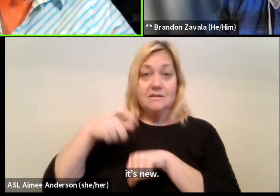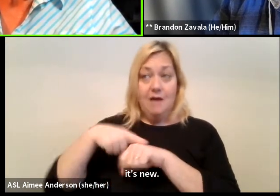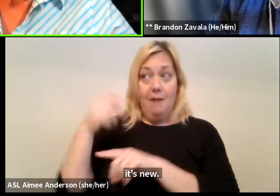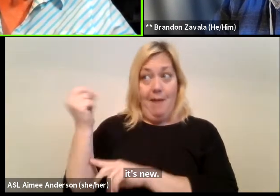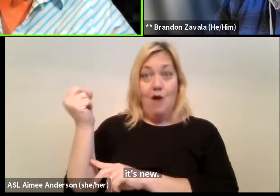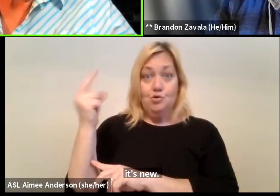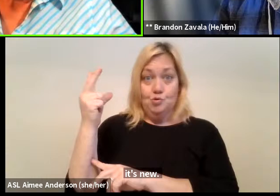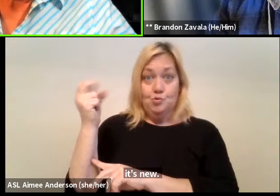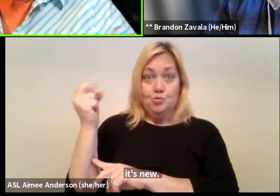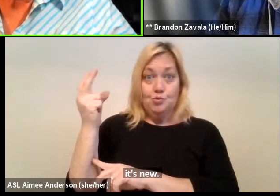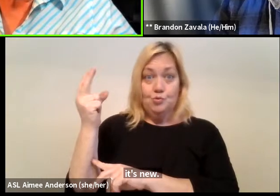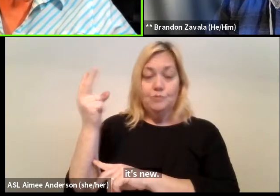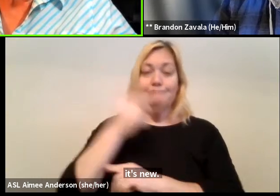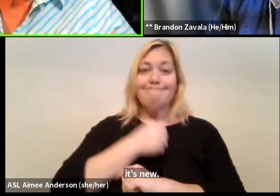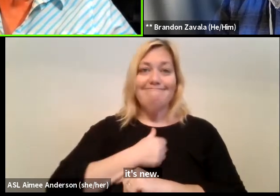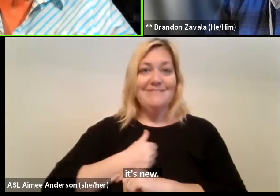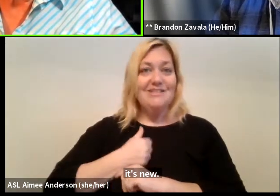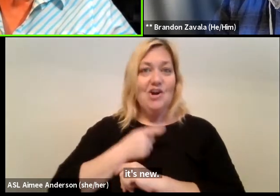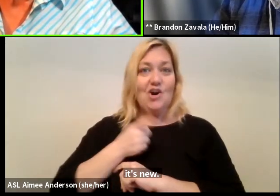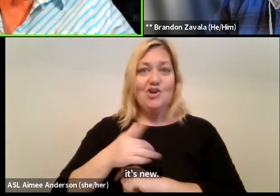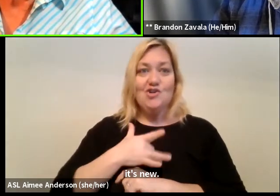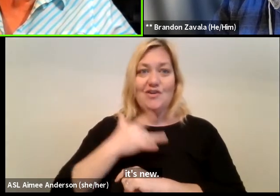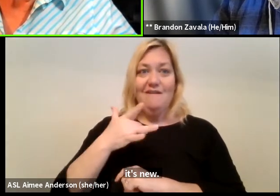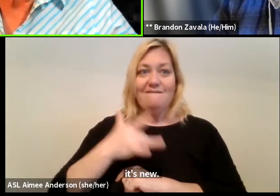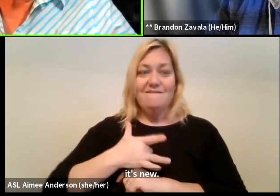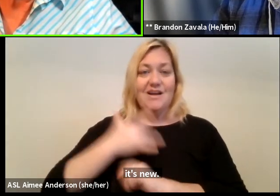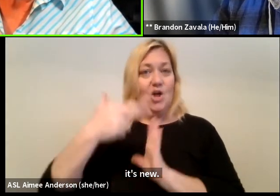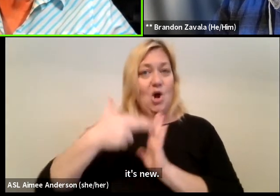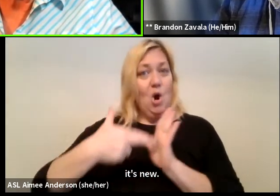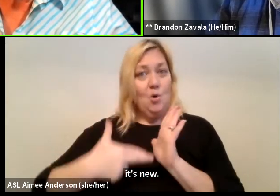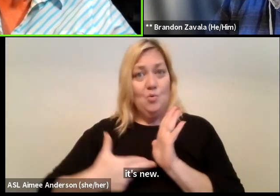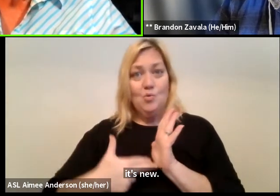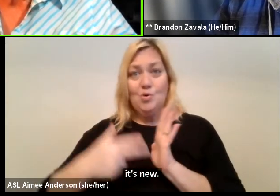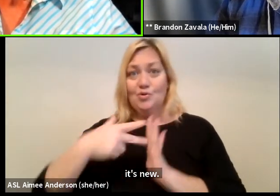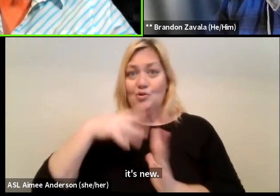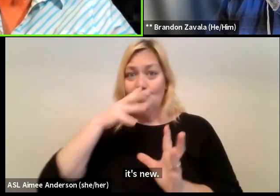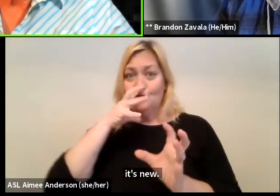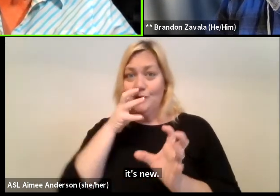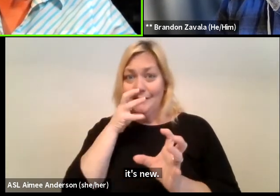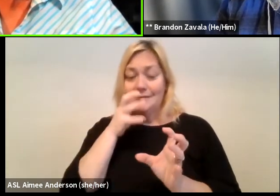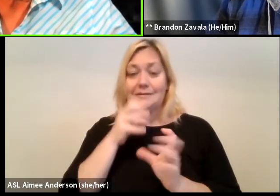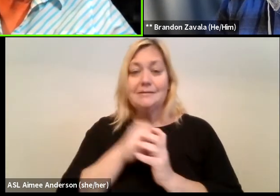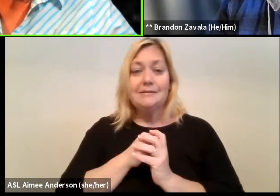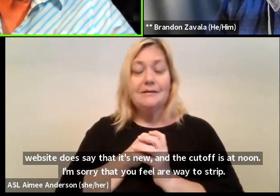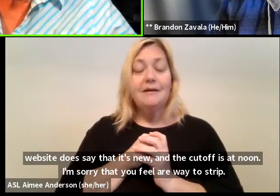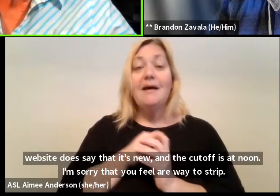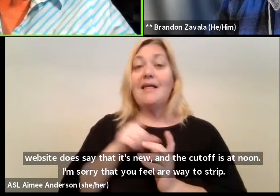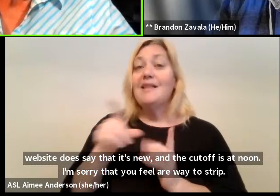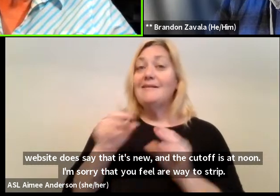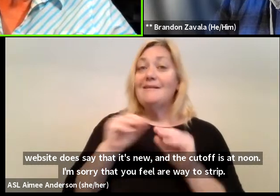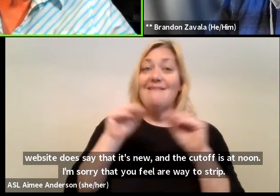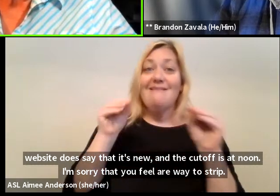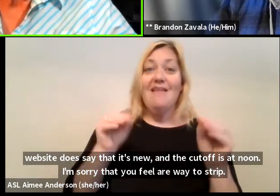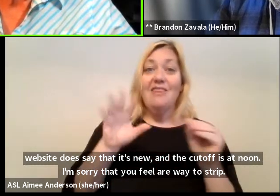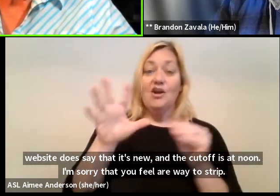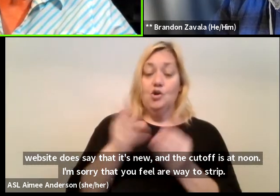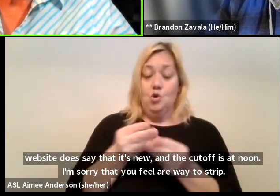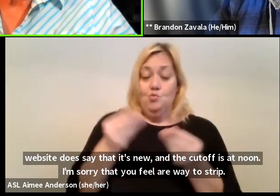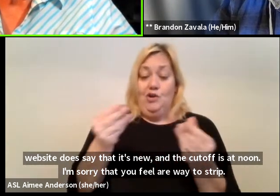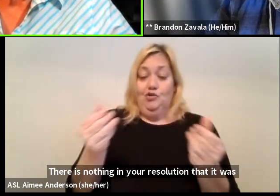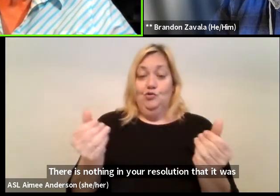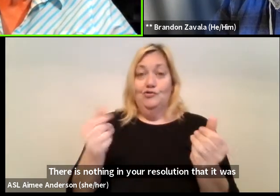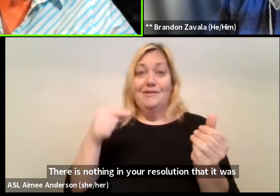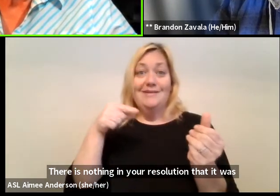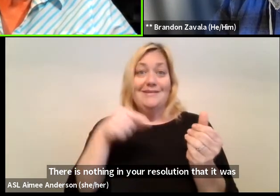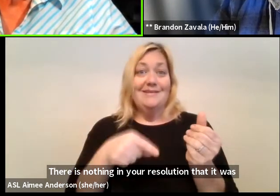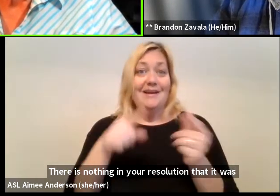noon. I'm sorry that you feel our rules are way too strict. There is nothing in your resolution that it was